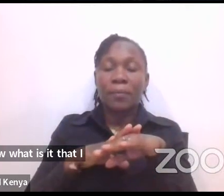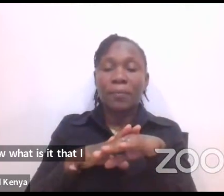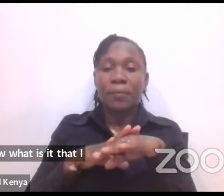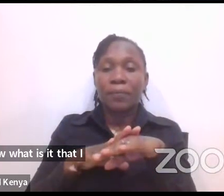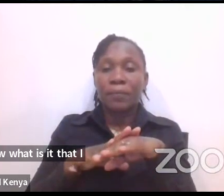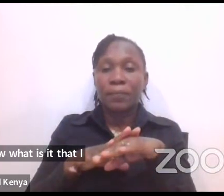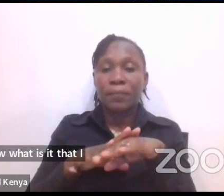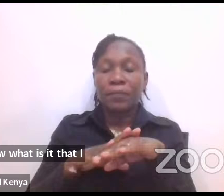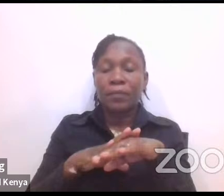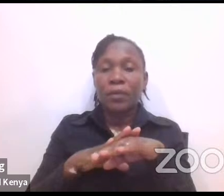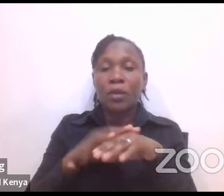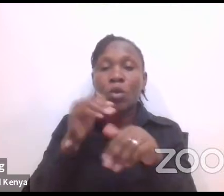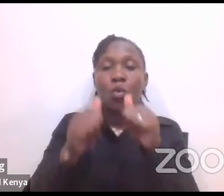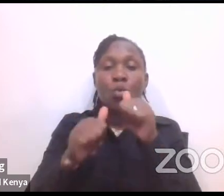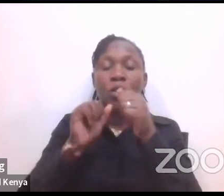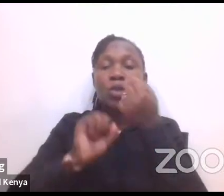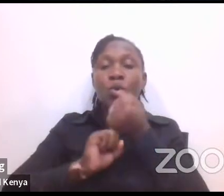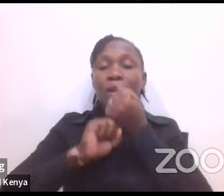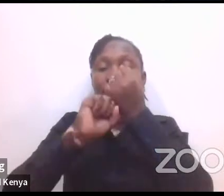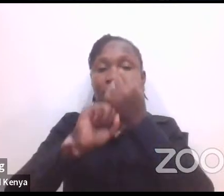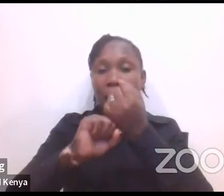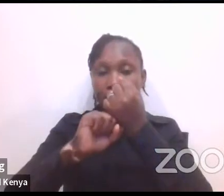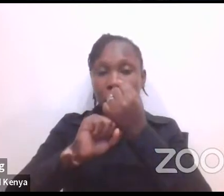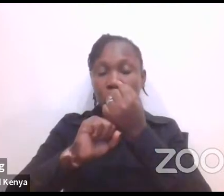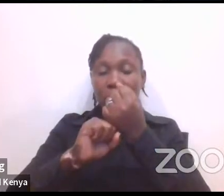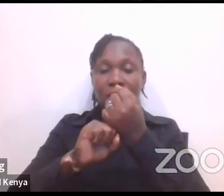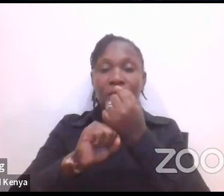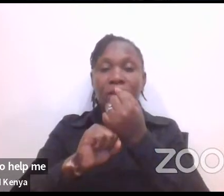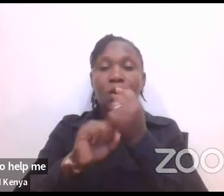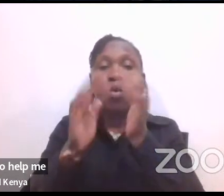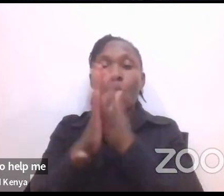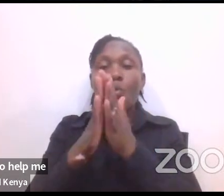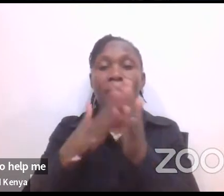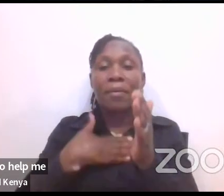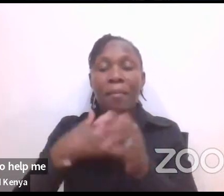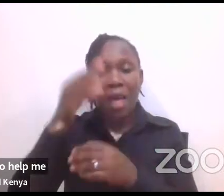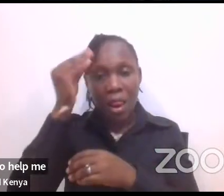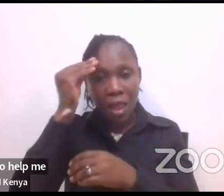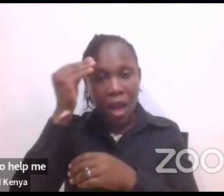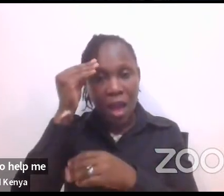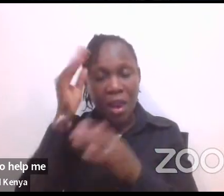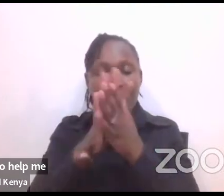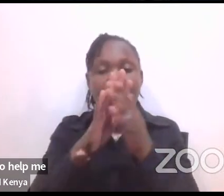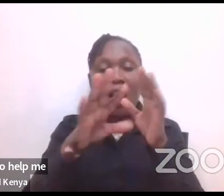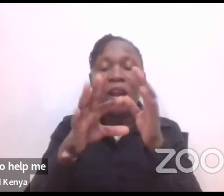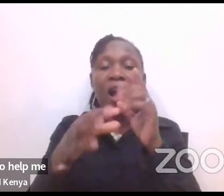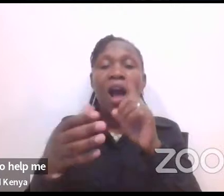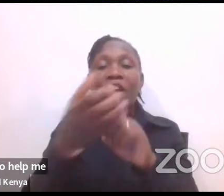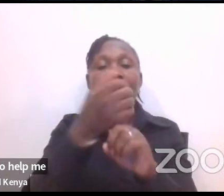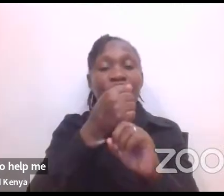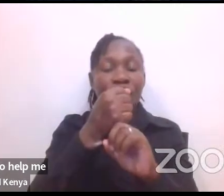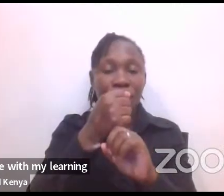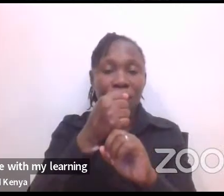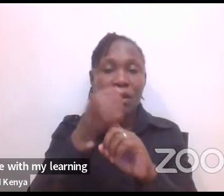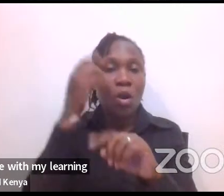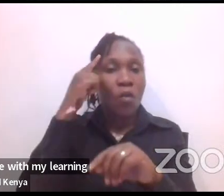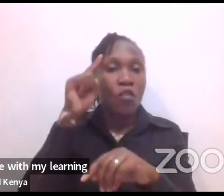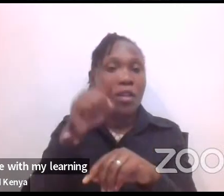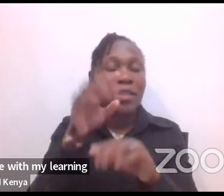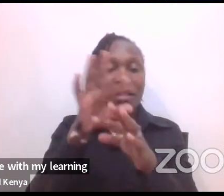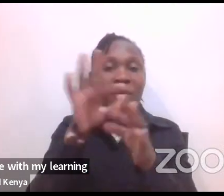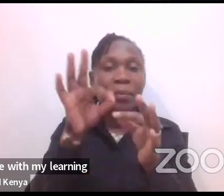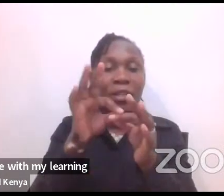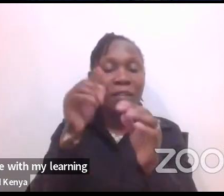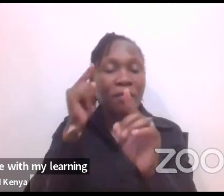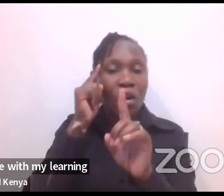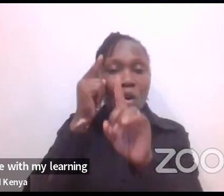to support me, that is going to help me, with my learning or with achieving, this particular goal.